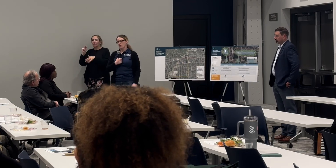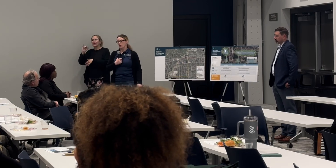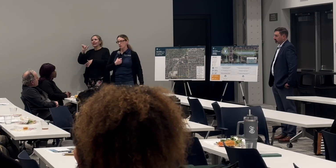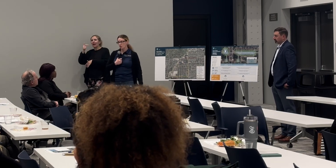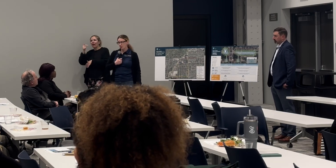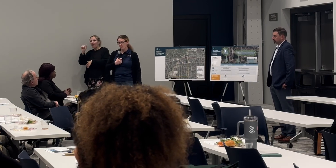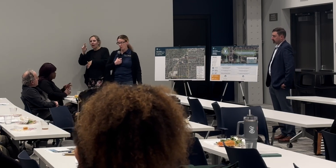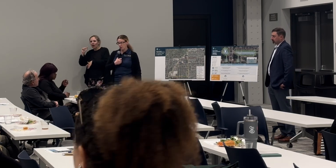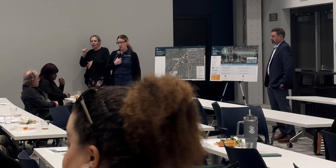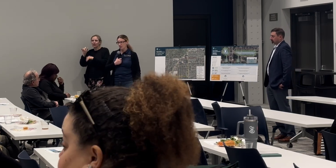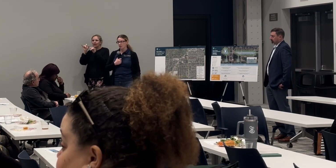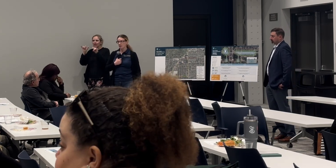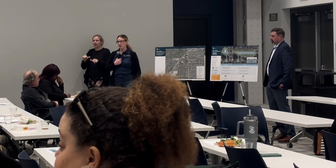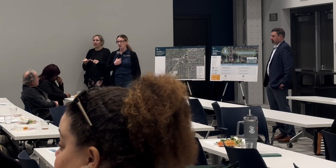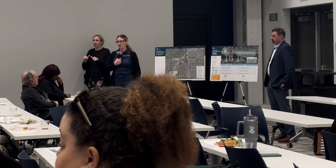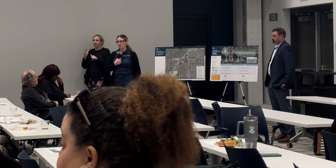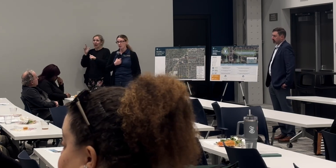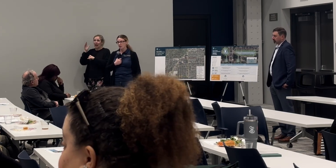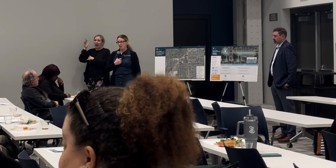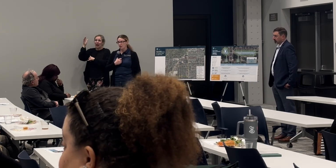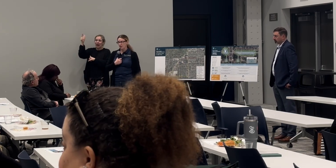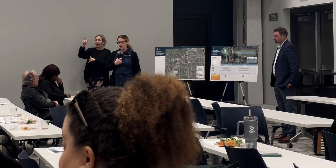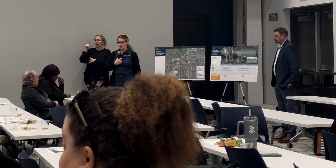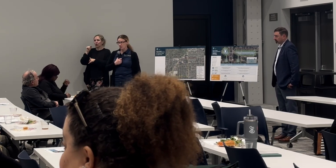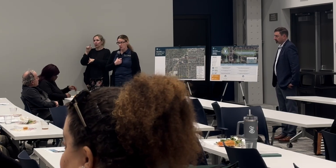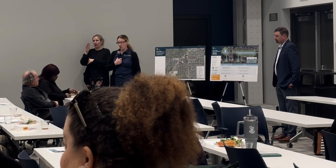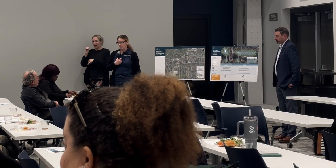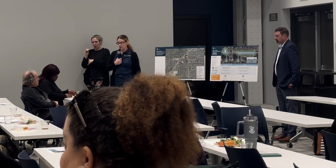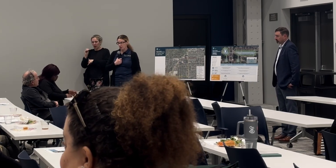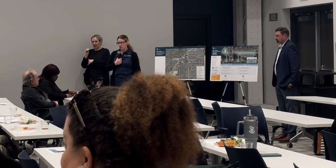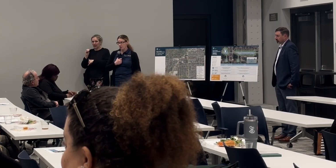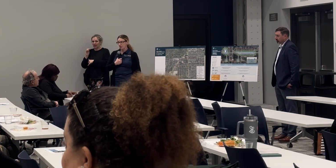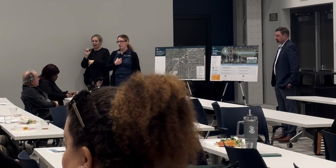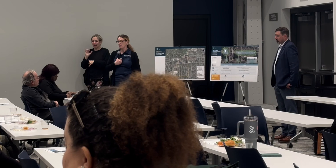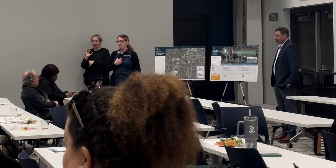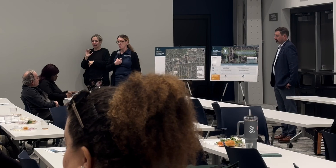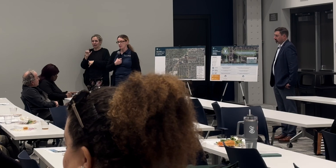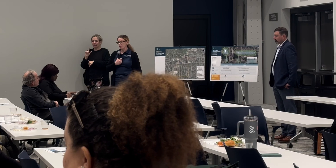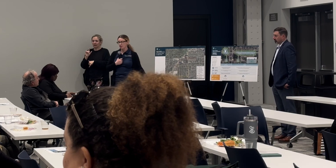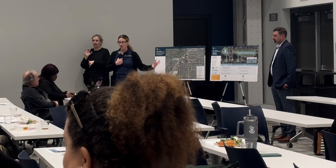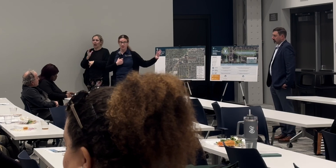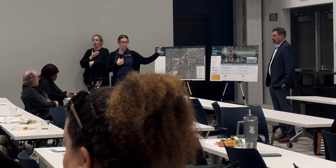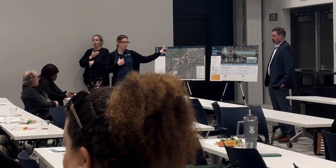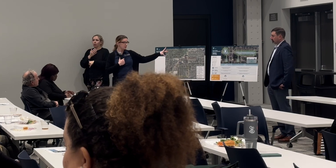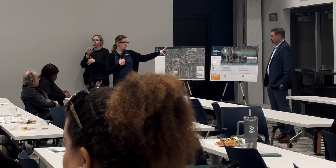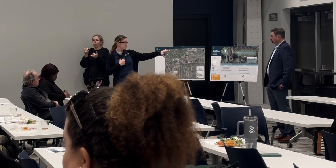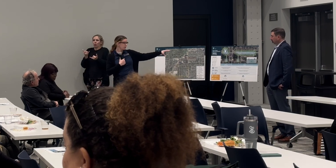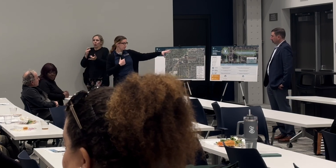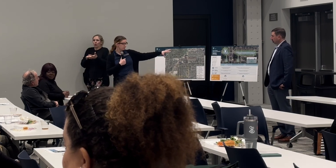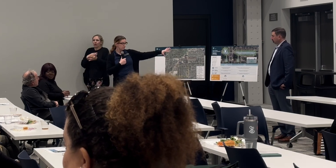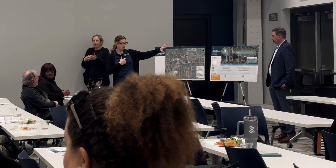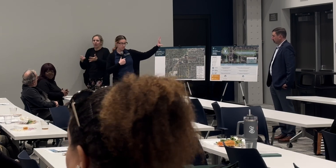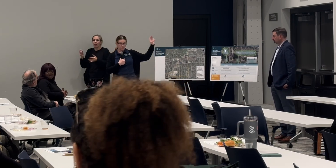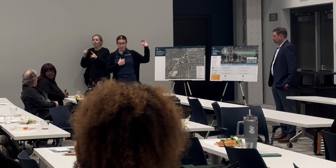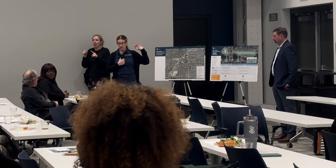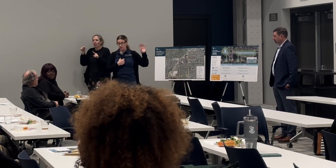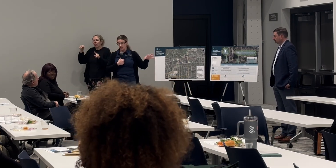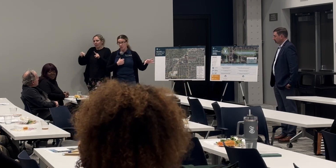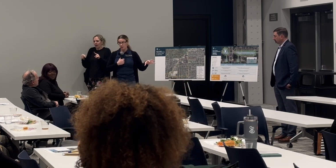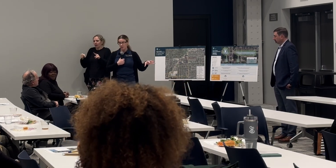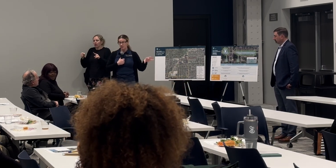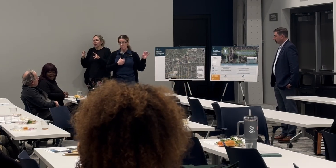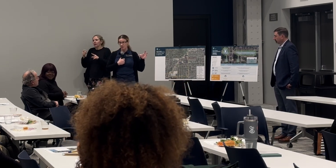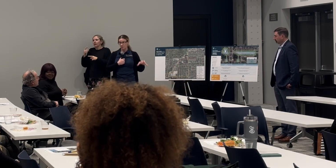will stretch to 2040, is our current schedule, but, this year, within